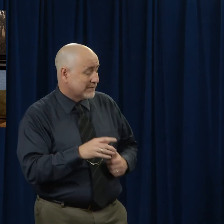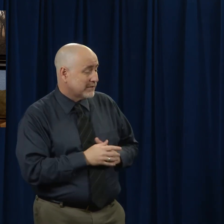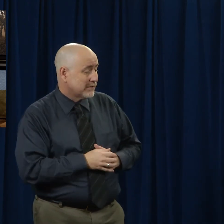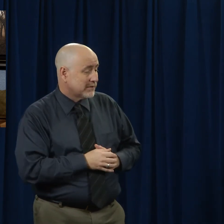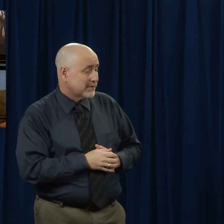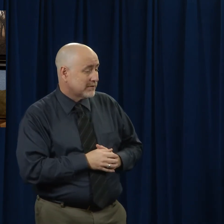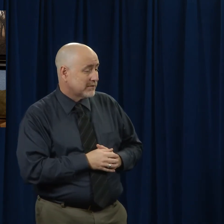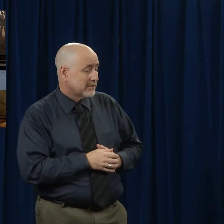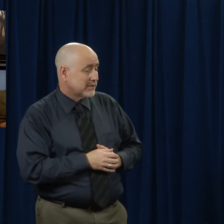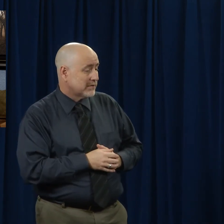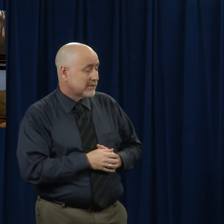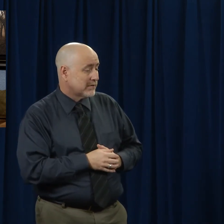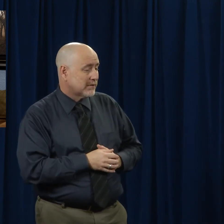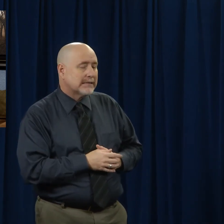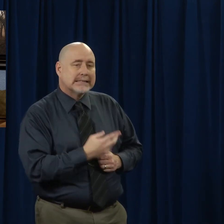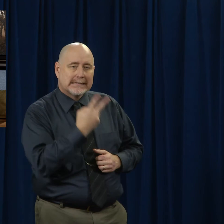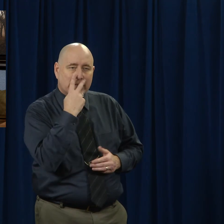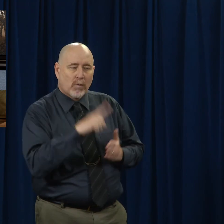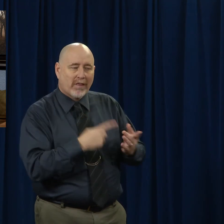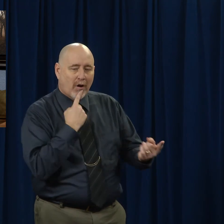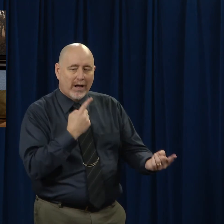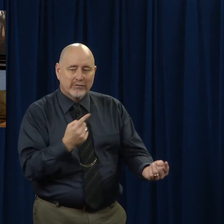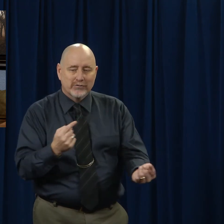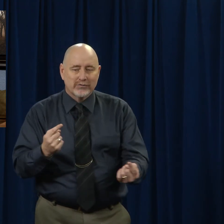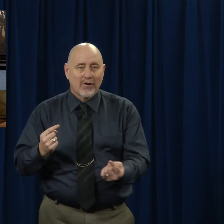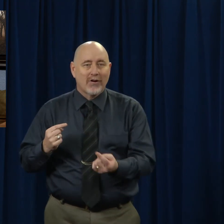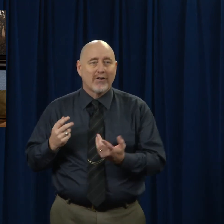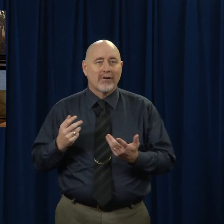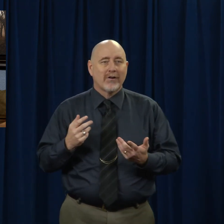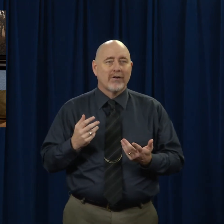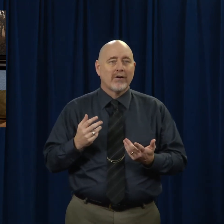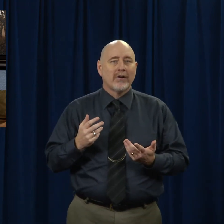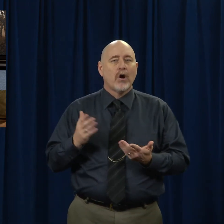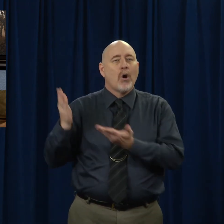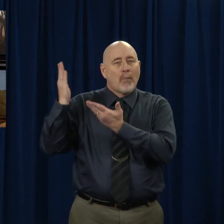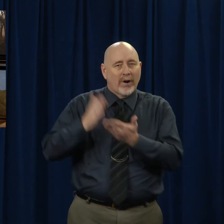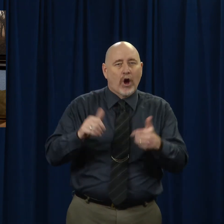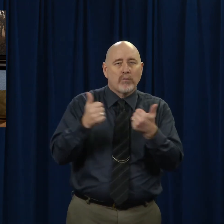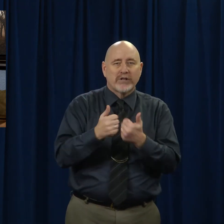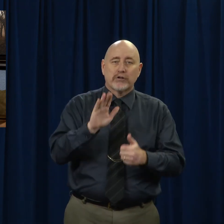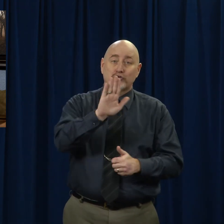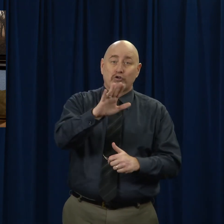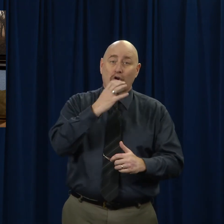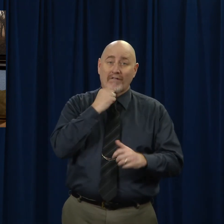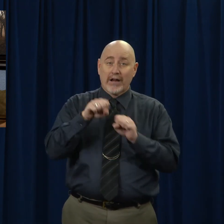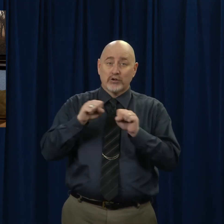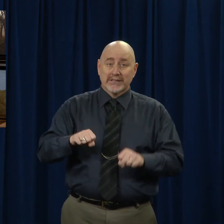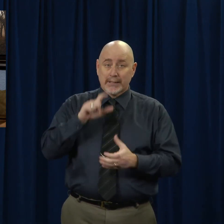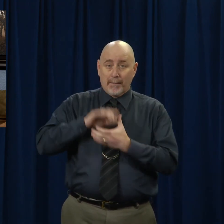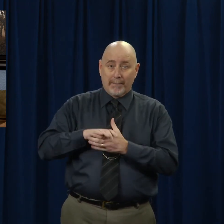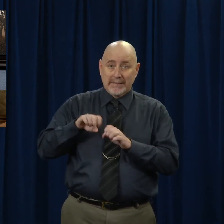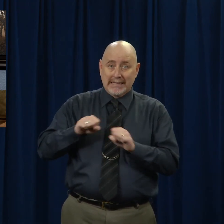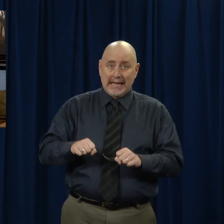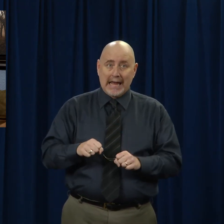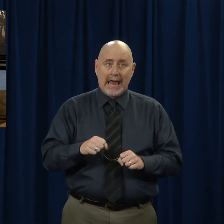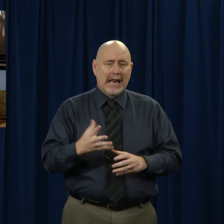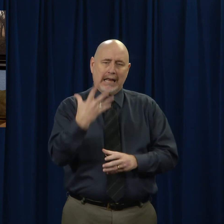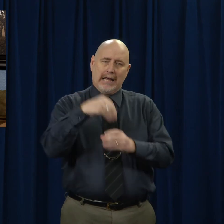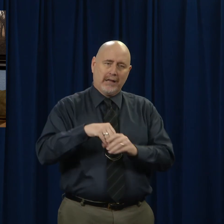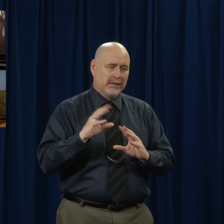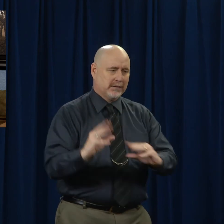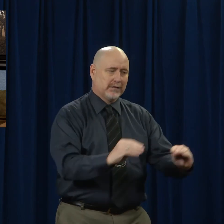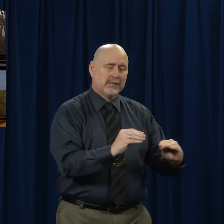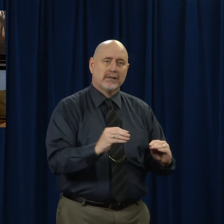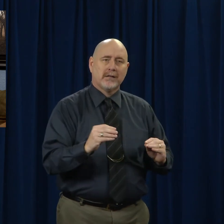did? And let them answer that. Bring home challenges to your value system and pepper them with